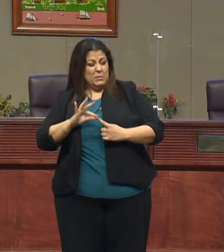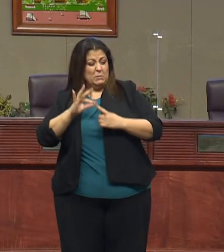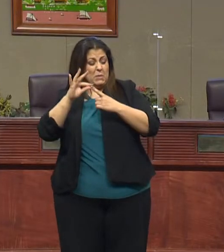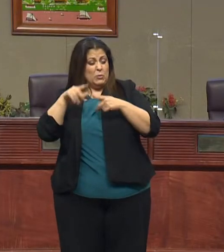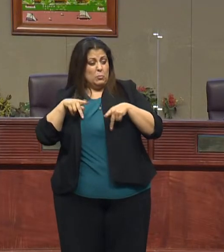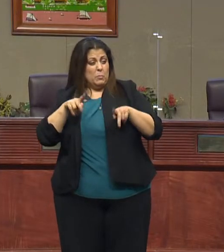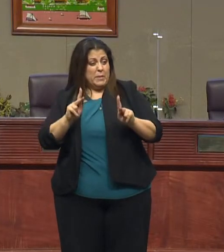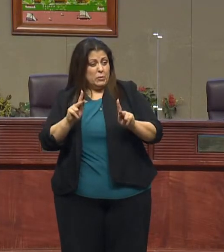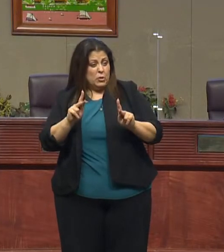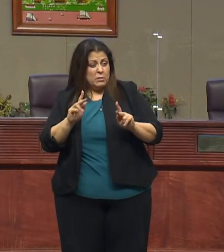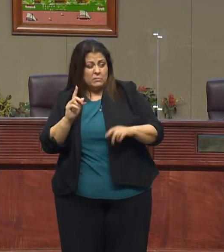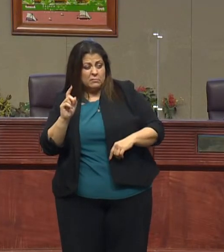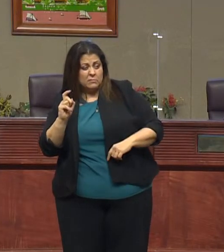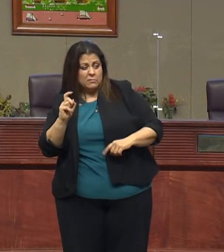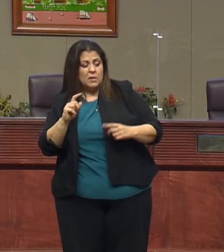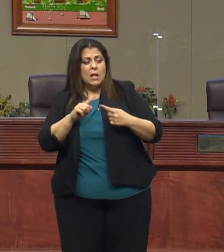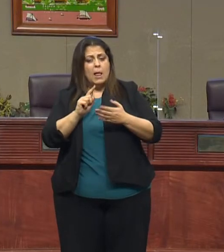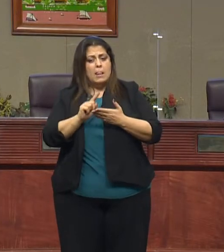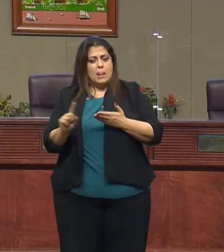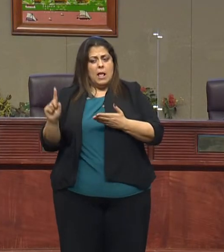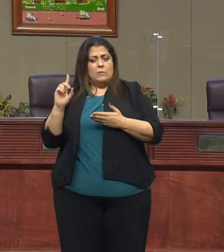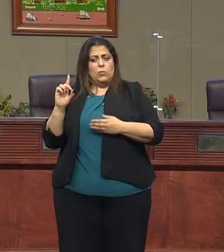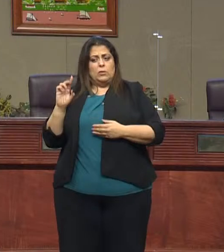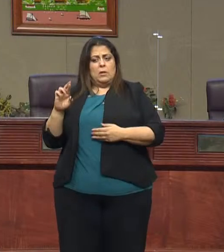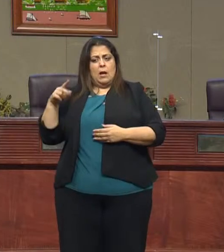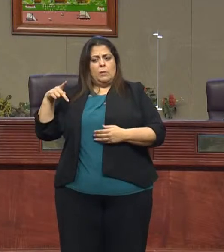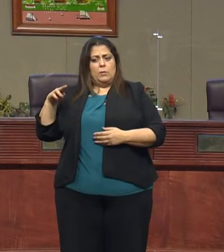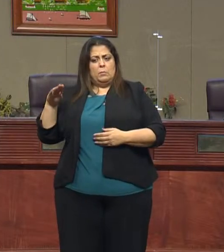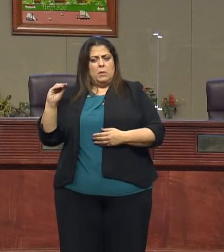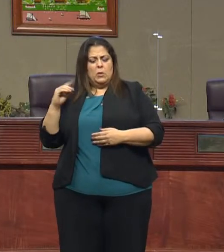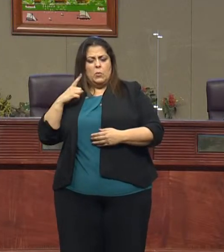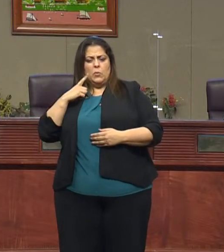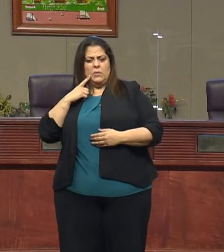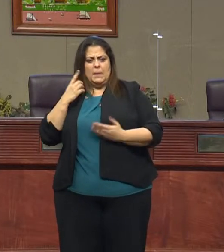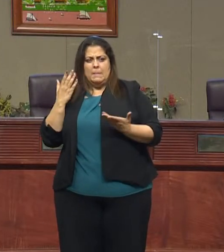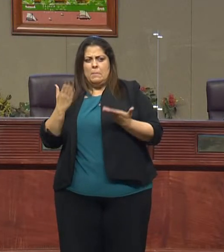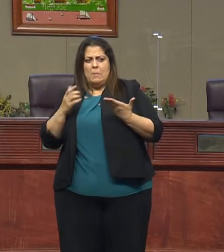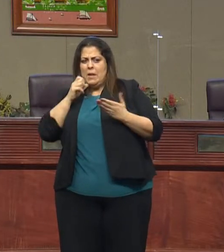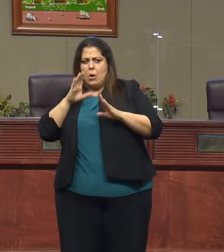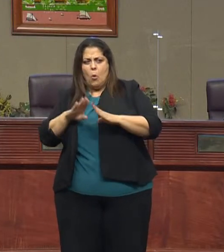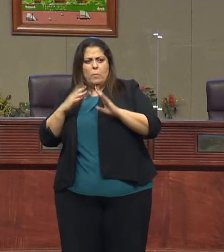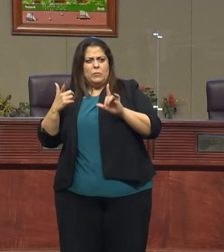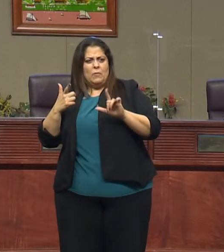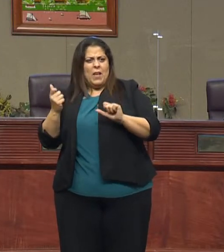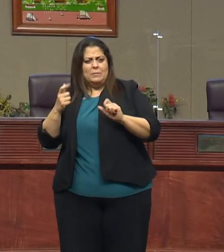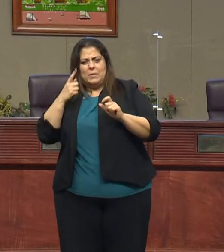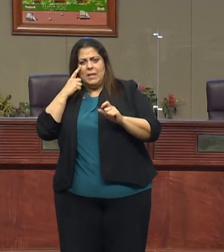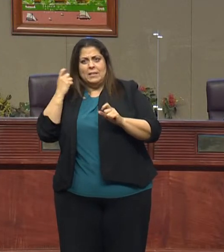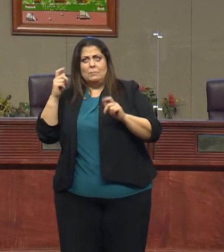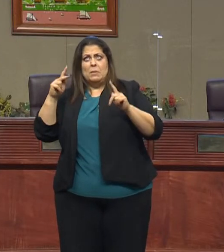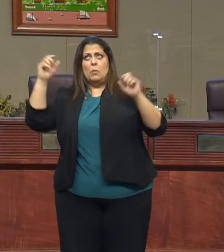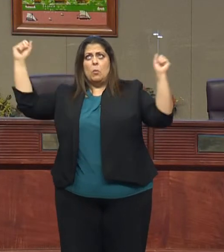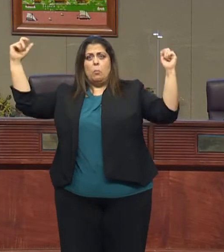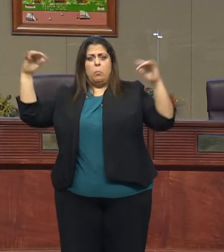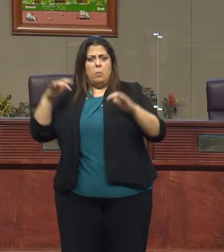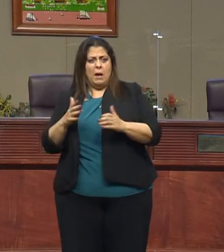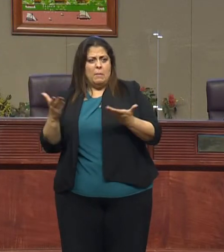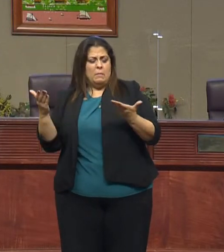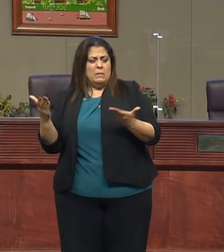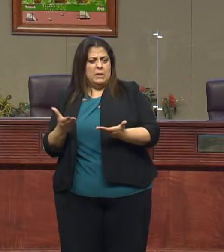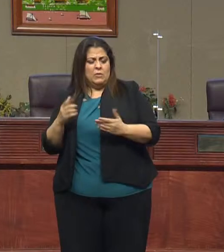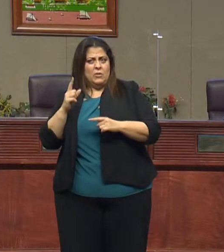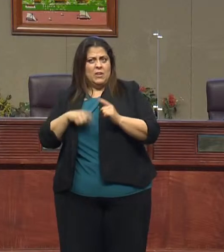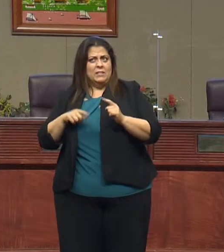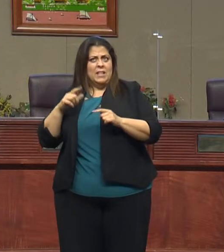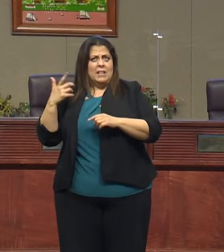not have to do that? And last week, Dr. Pino had said, maybe we shouldn't open it so fast because everyone's going to flock here because they can't get it other